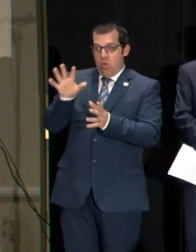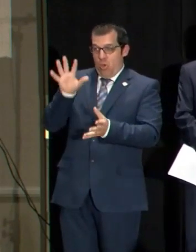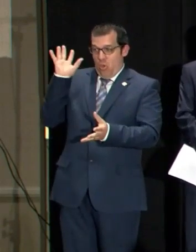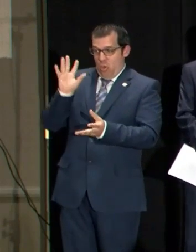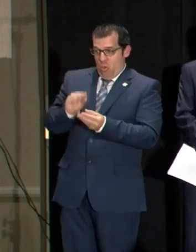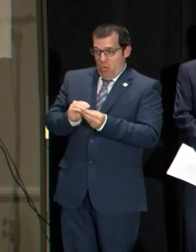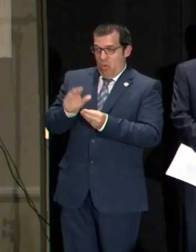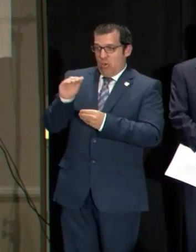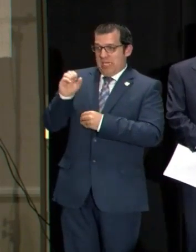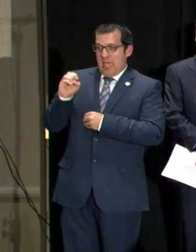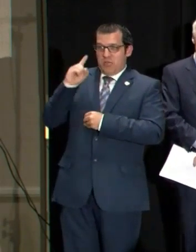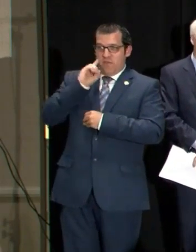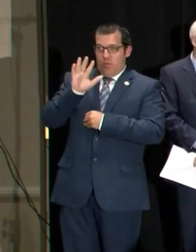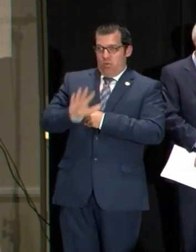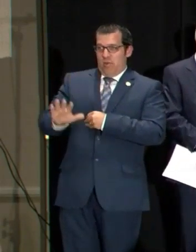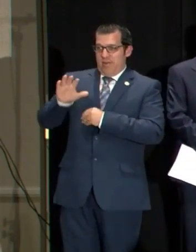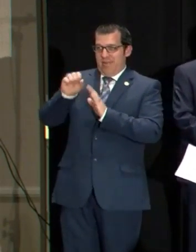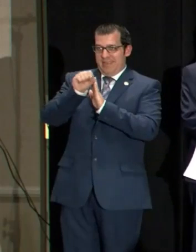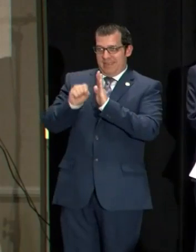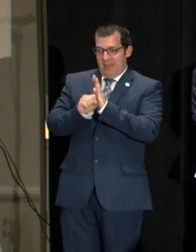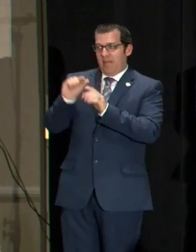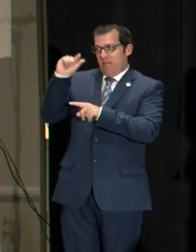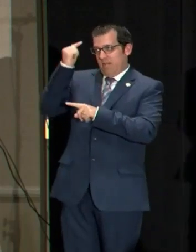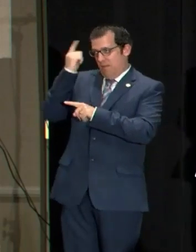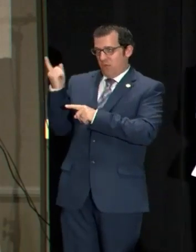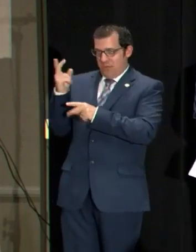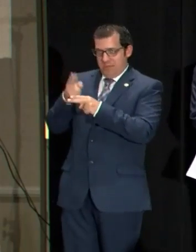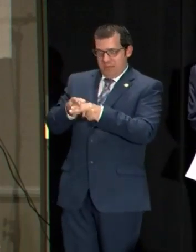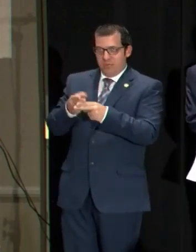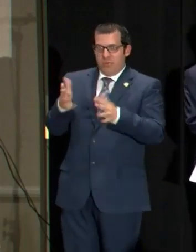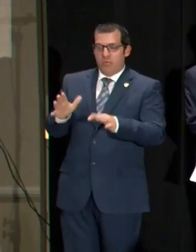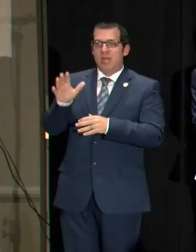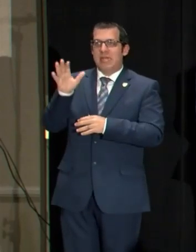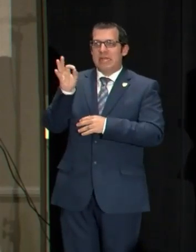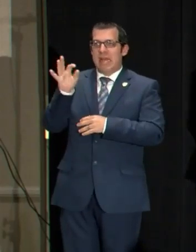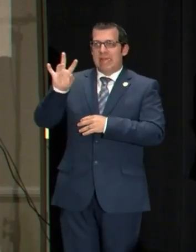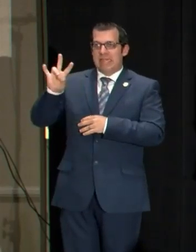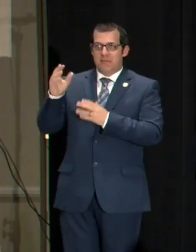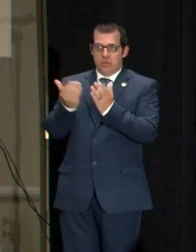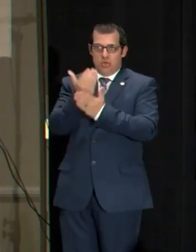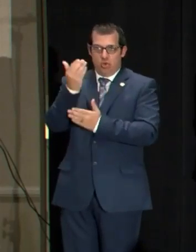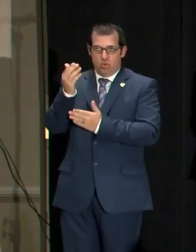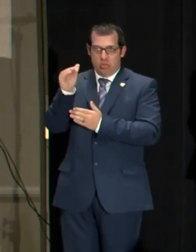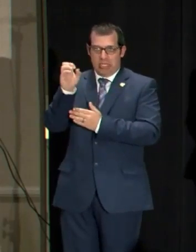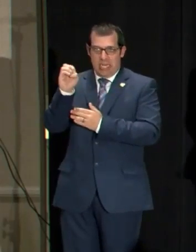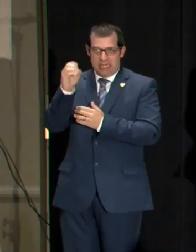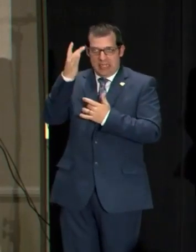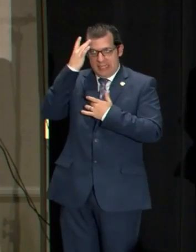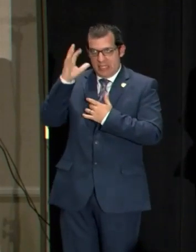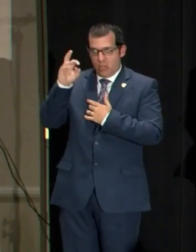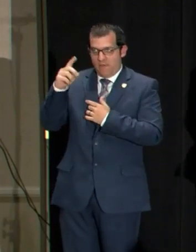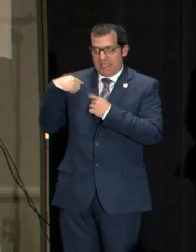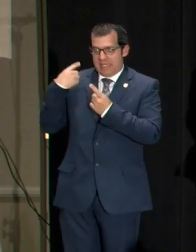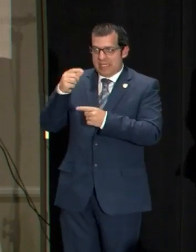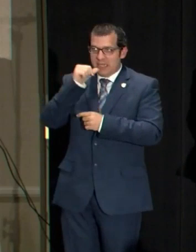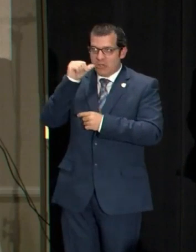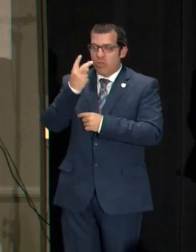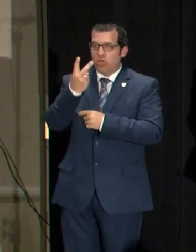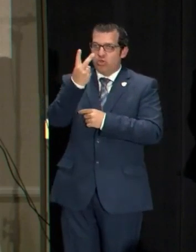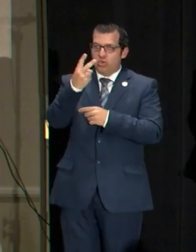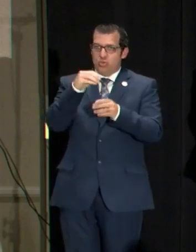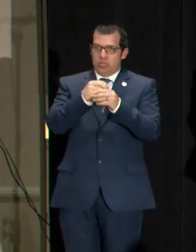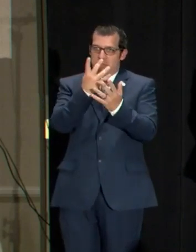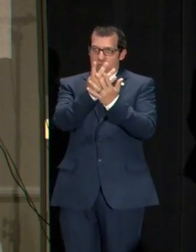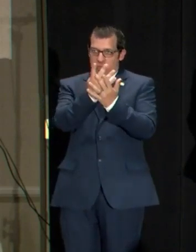for the state, as the governor mentioned, we've had 97 new cases since yesterday, 2 of those in correctional